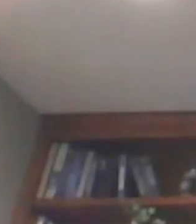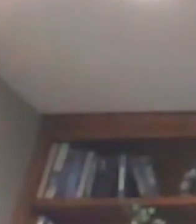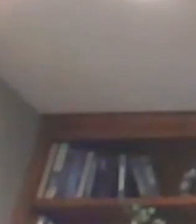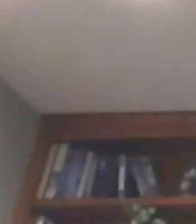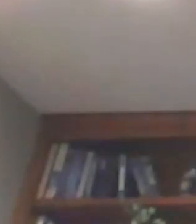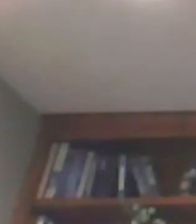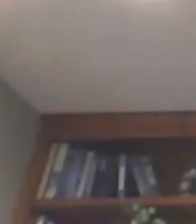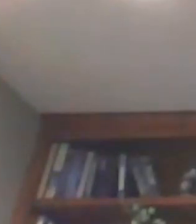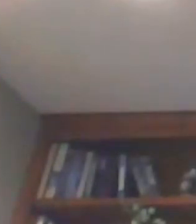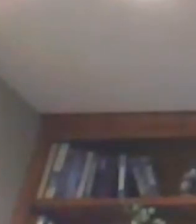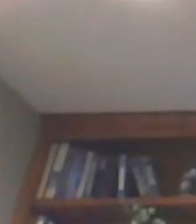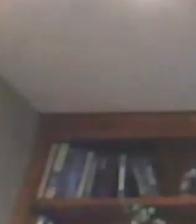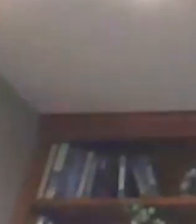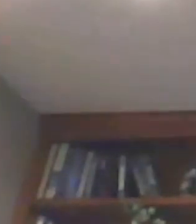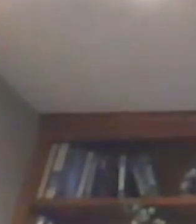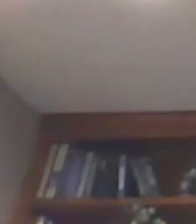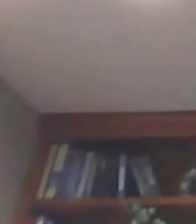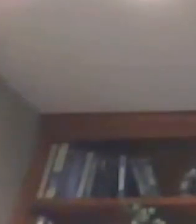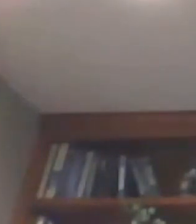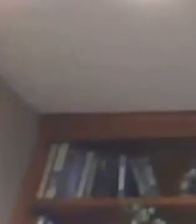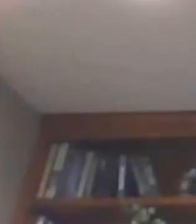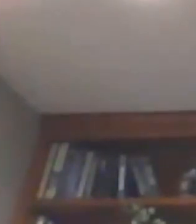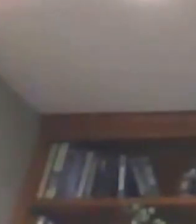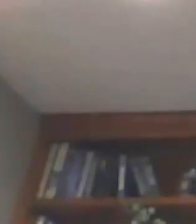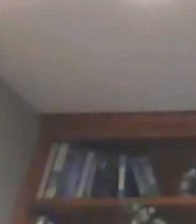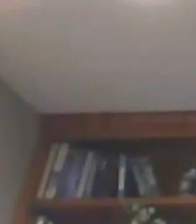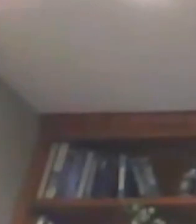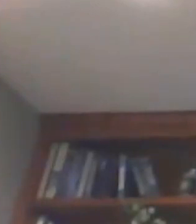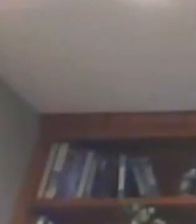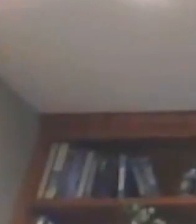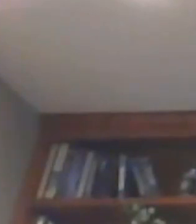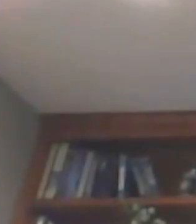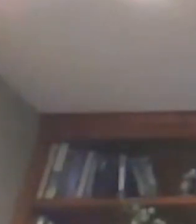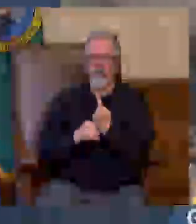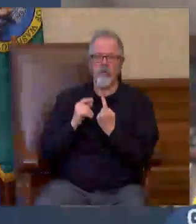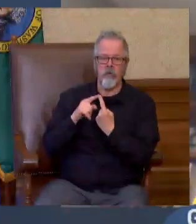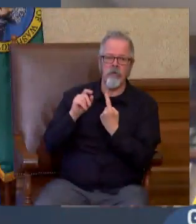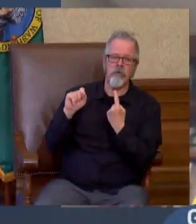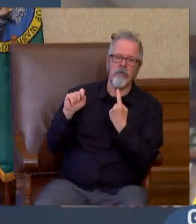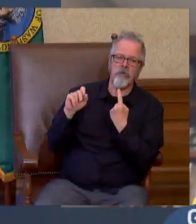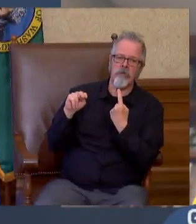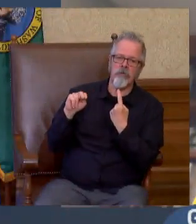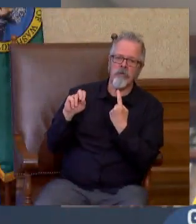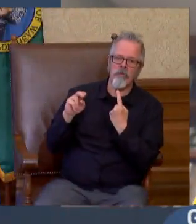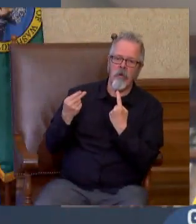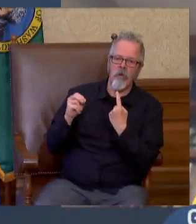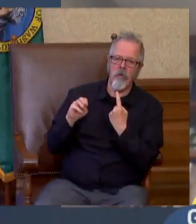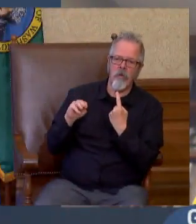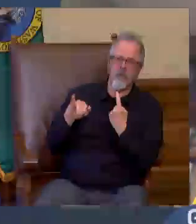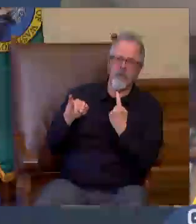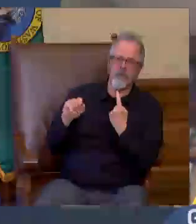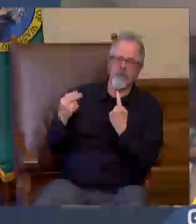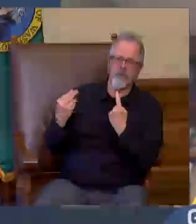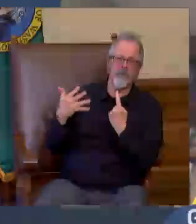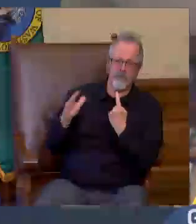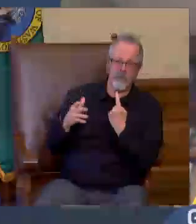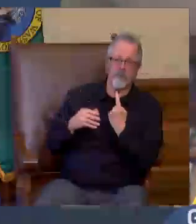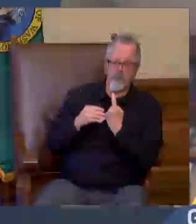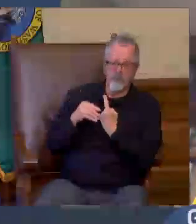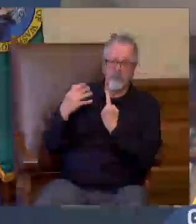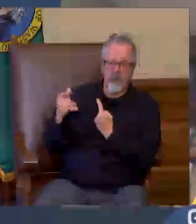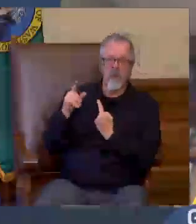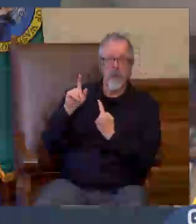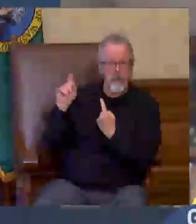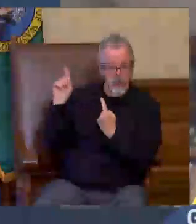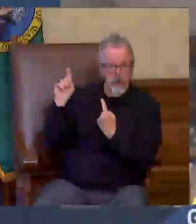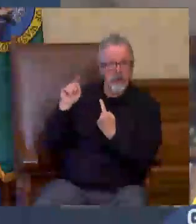using that rapid test machine. One limitation to the Abbott test machine is that